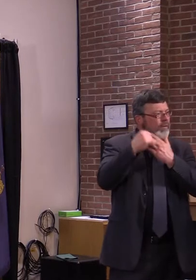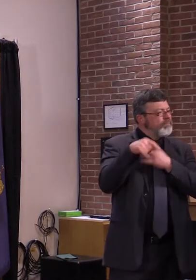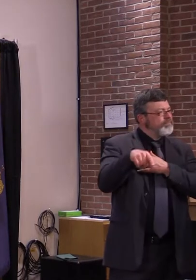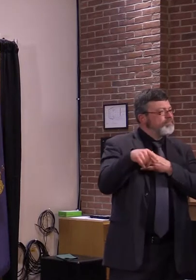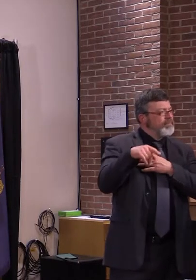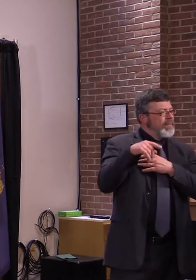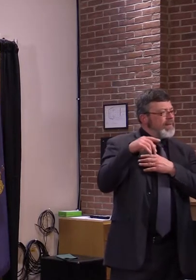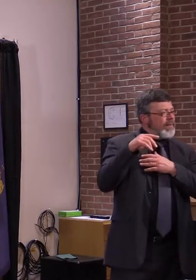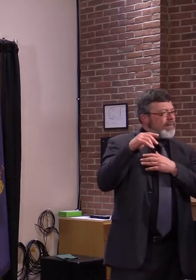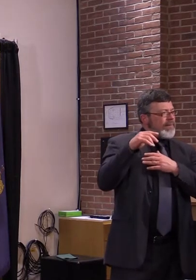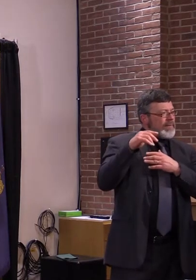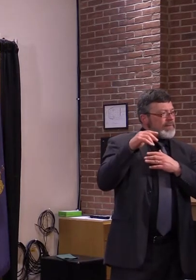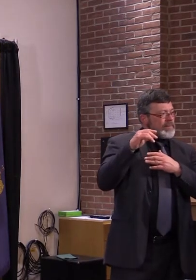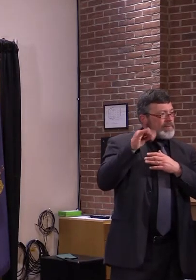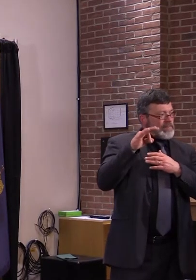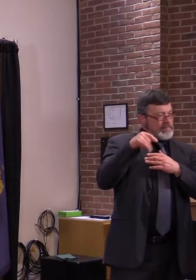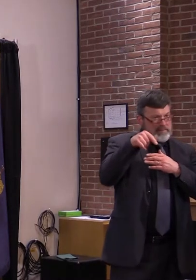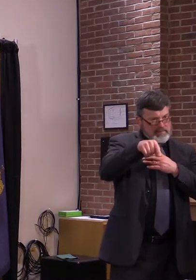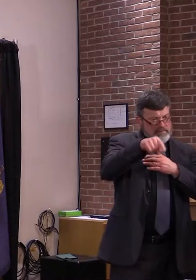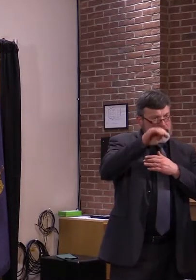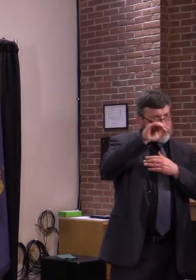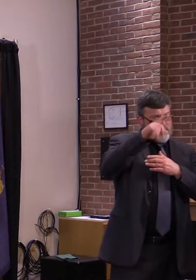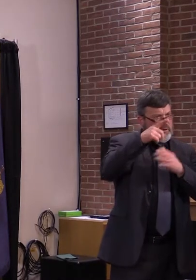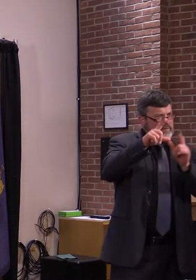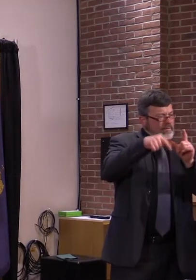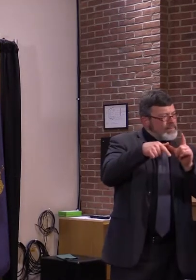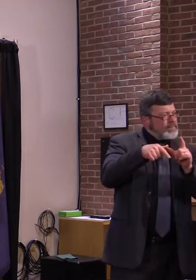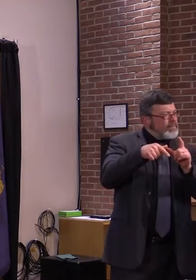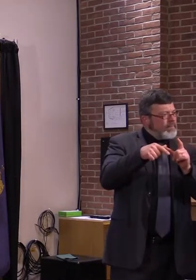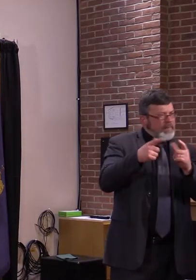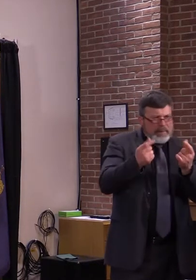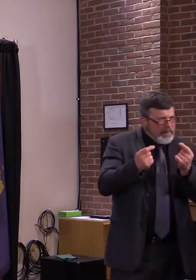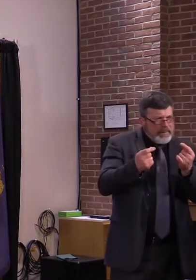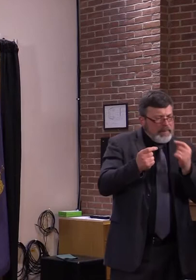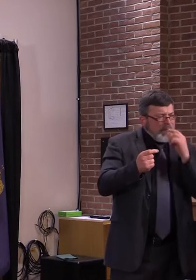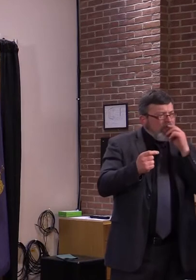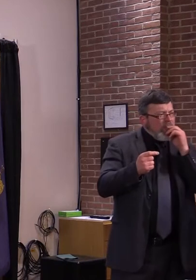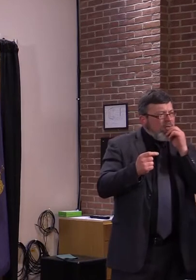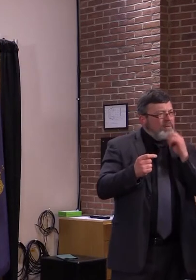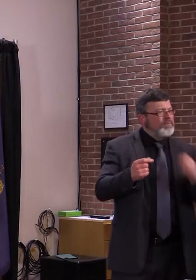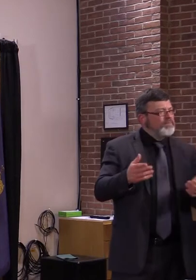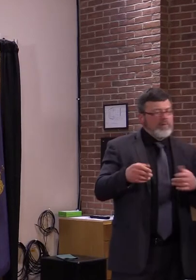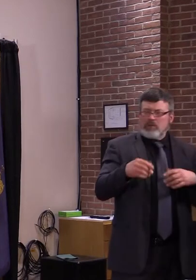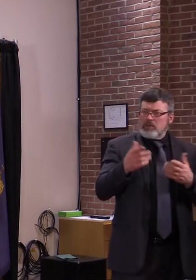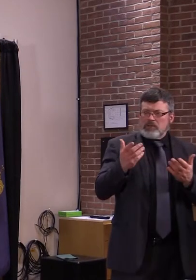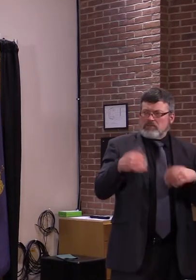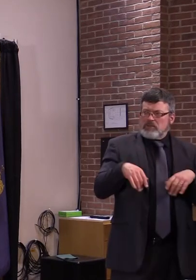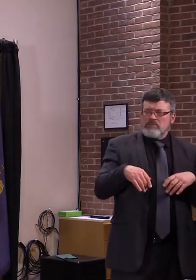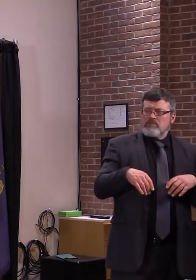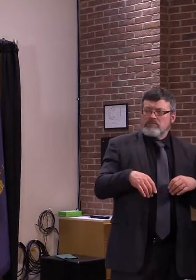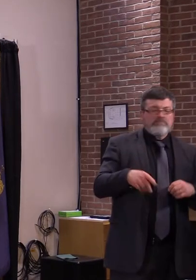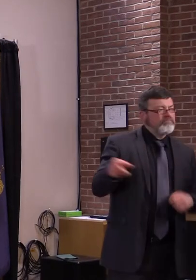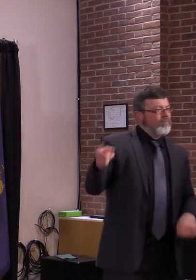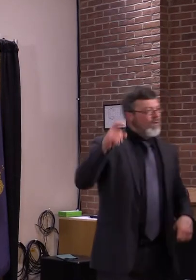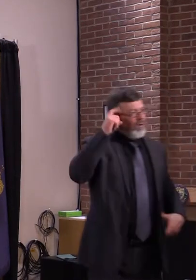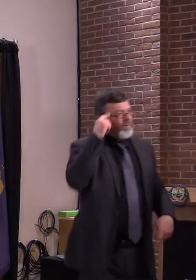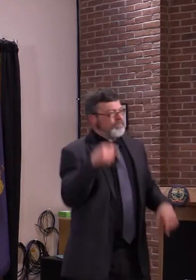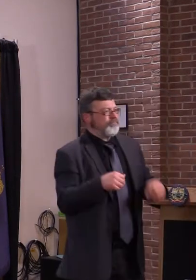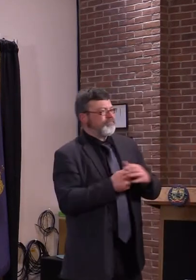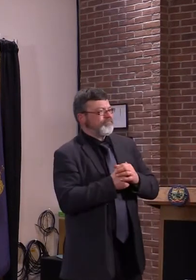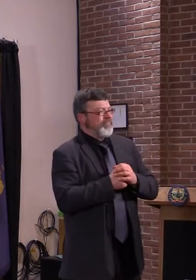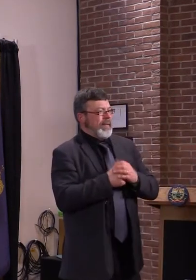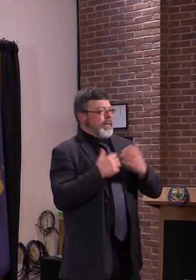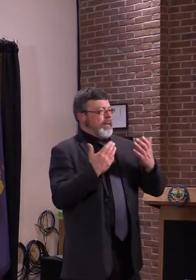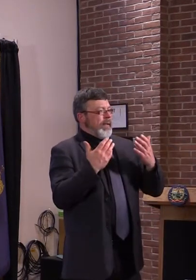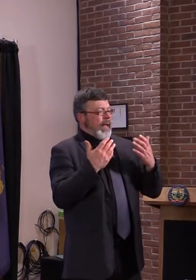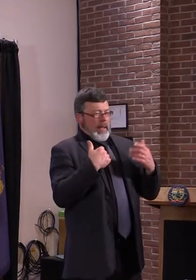Because I understand that's when it expires. What happens then? Yeah, from what I understand, and this might be a question for Secretary Samuelson,